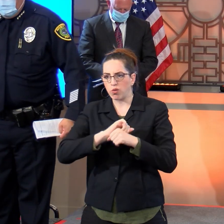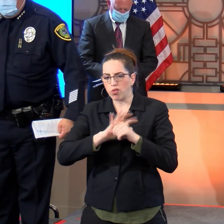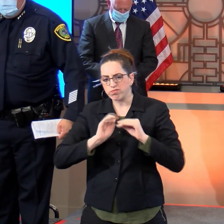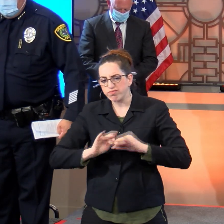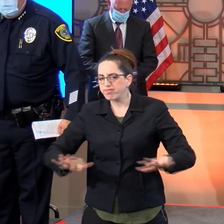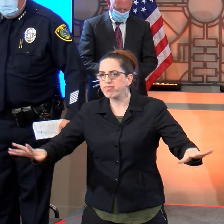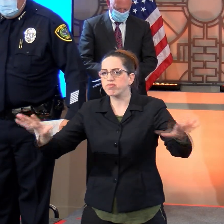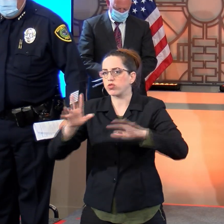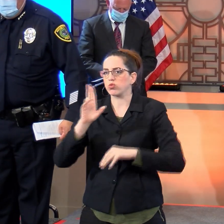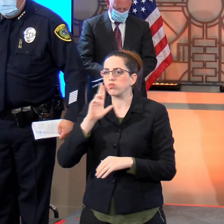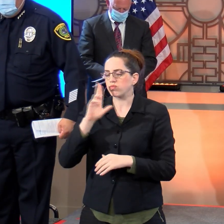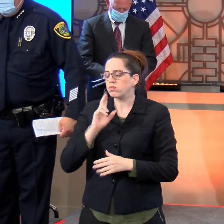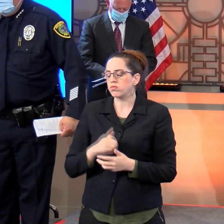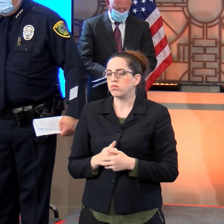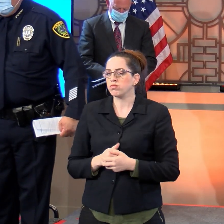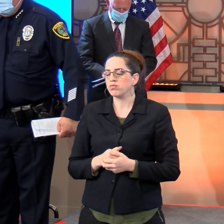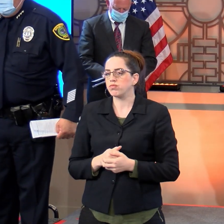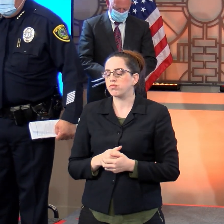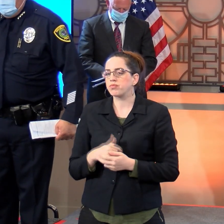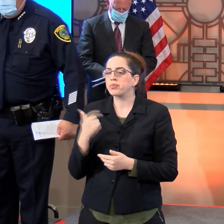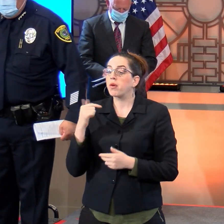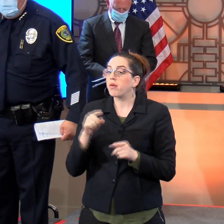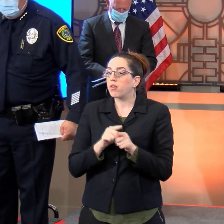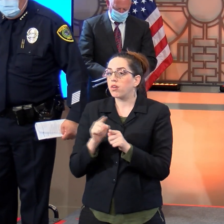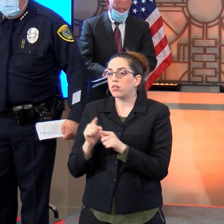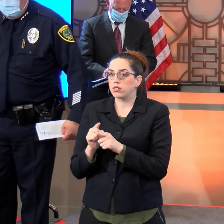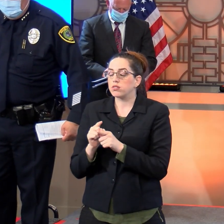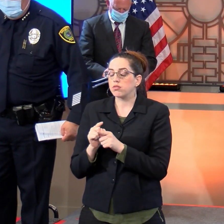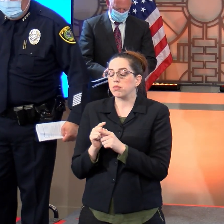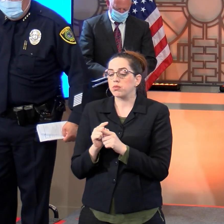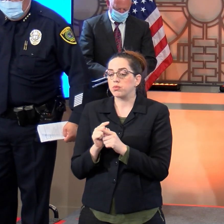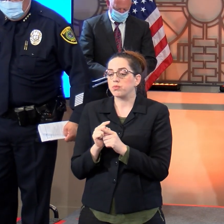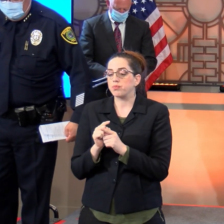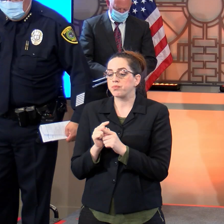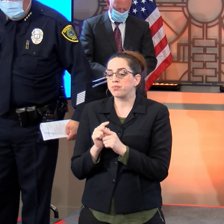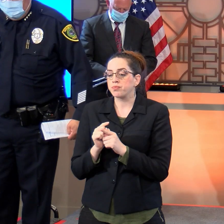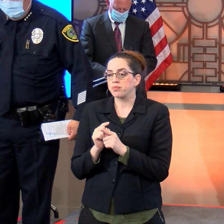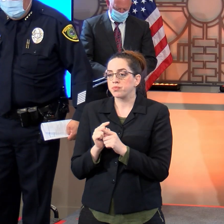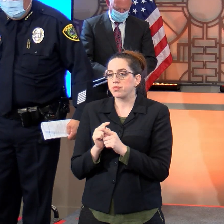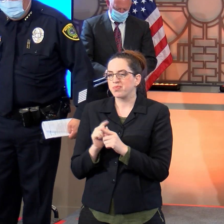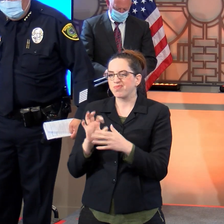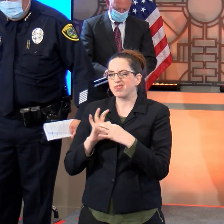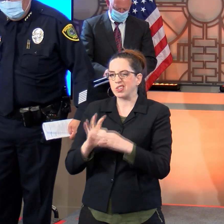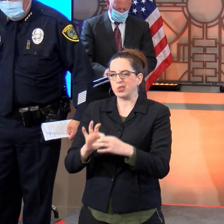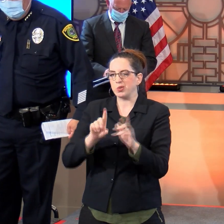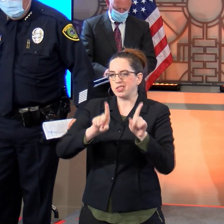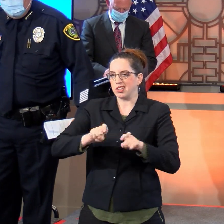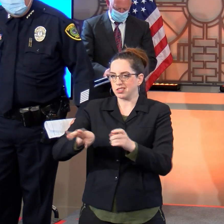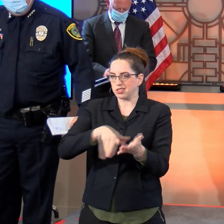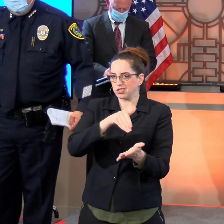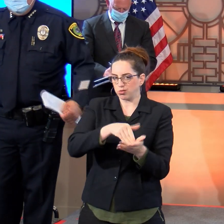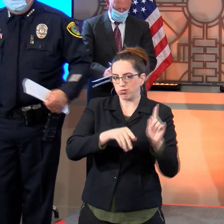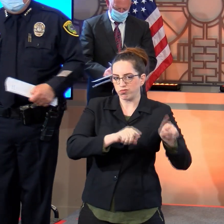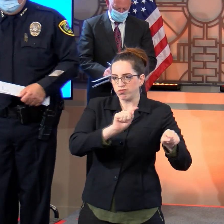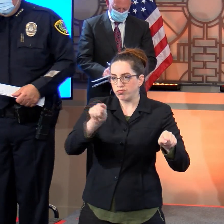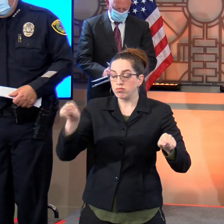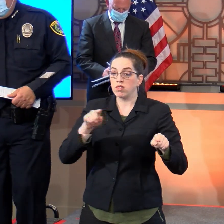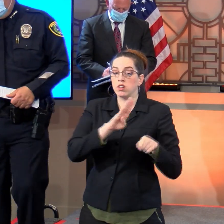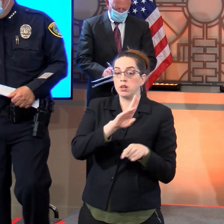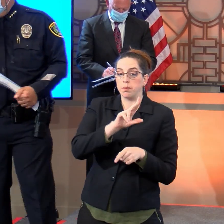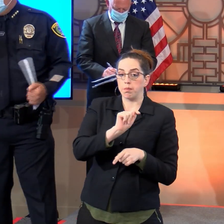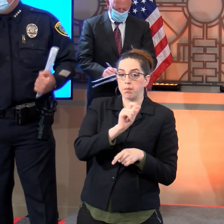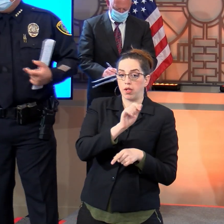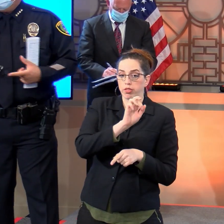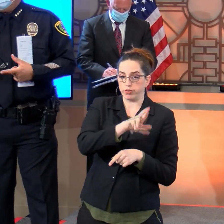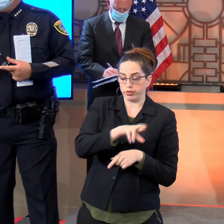our city. I also want to make note of respect to the testing sites, the Butler